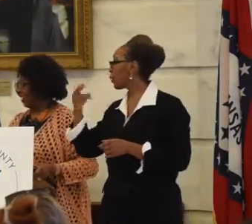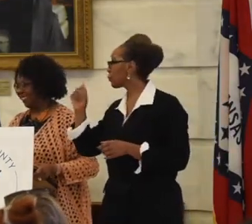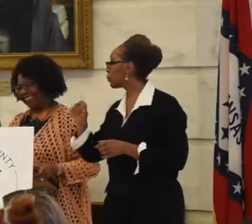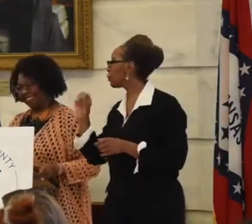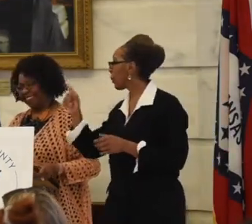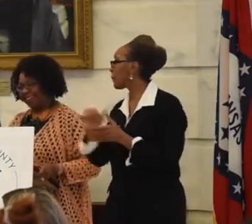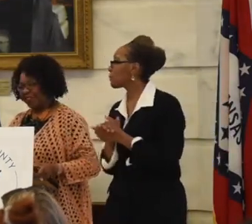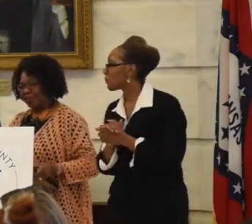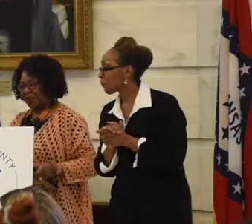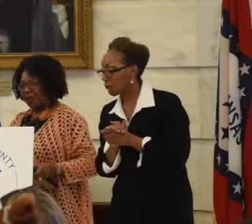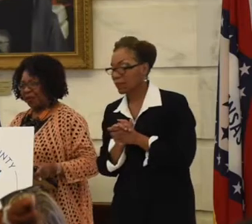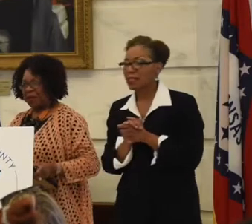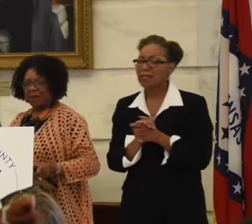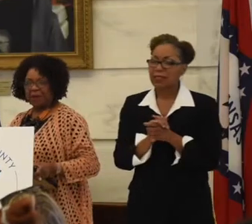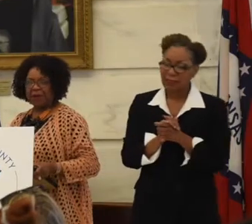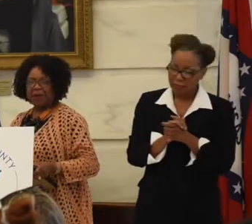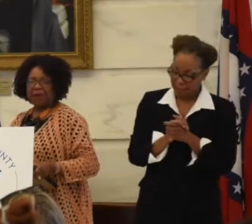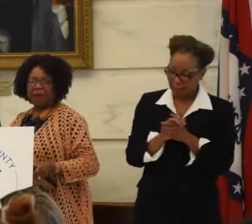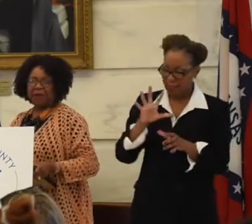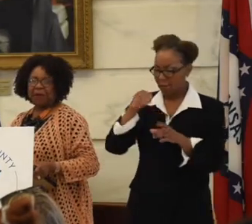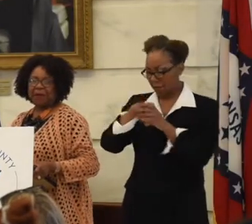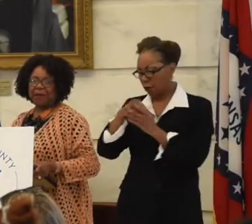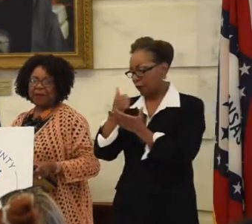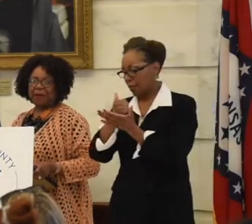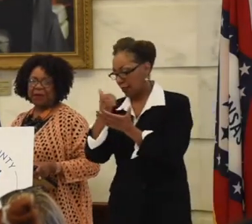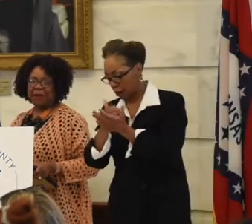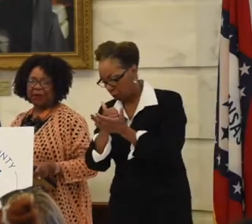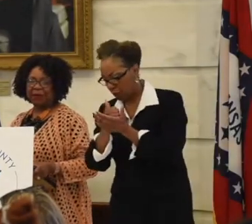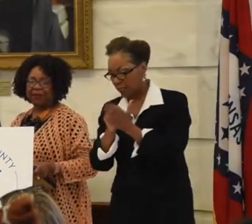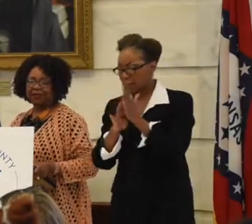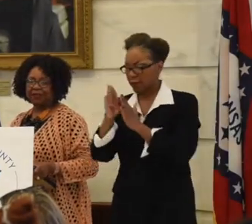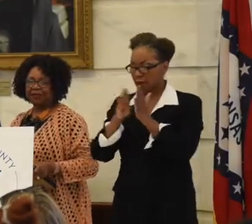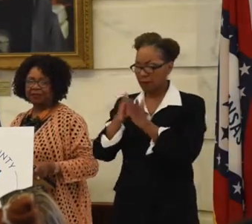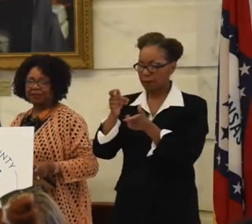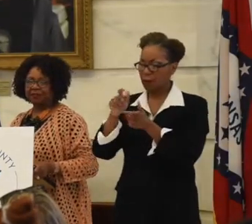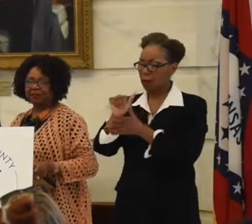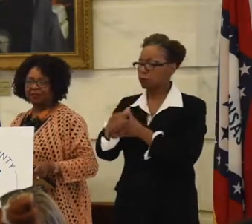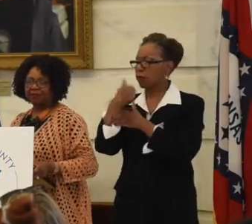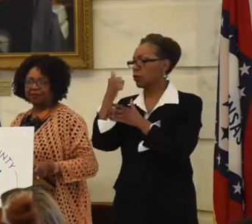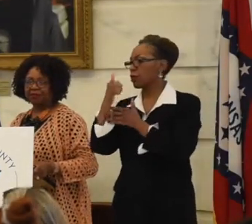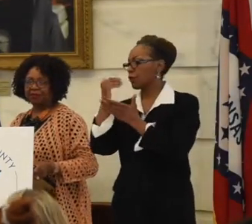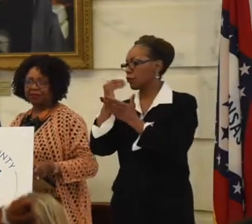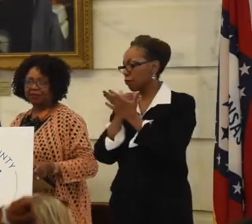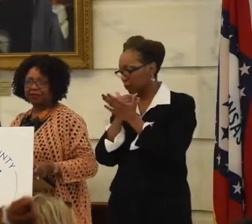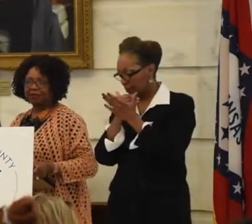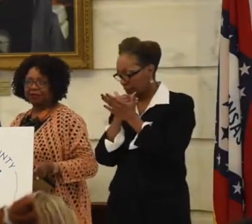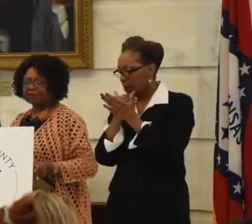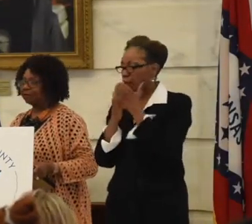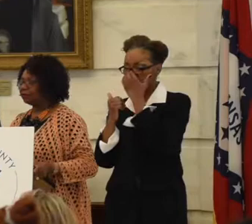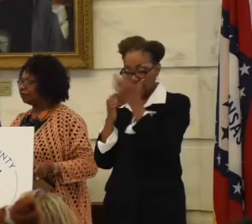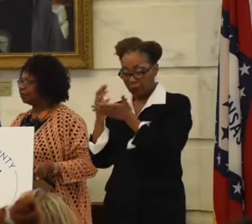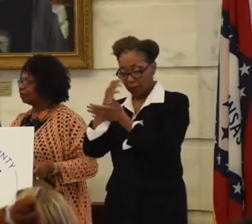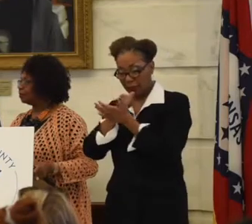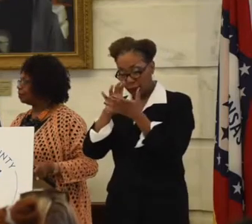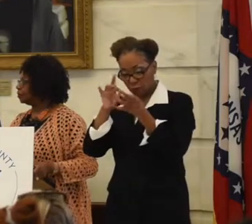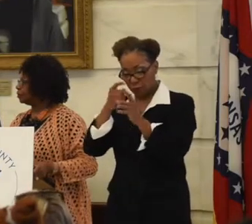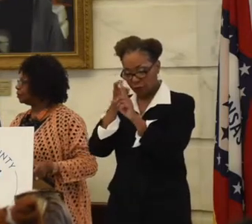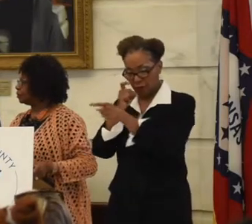Okay. He was instrumental in developing alternative curriculum to encourage students to tell stories from their